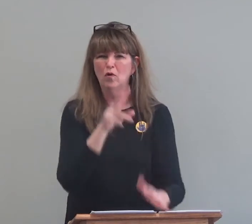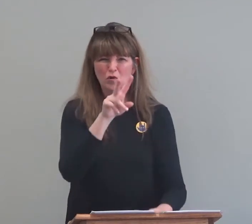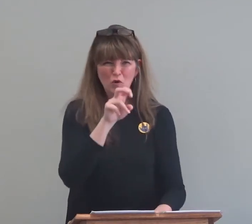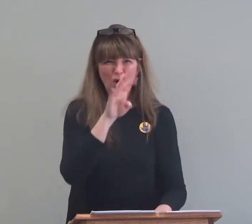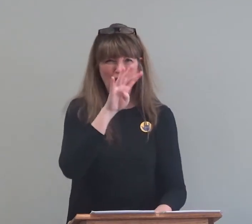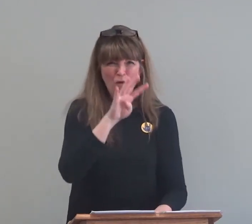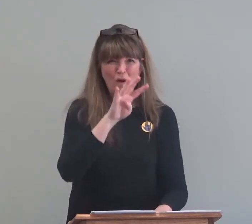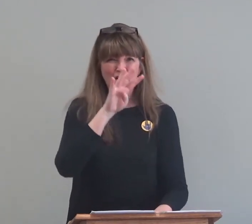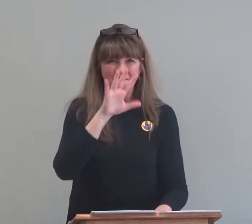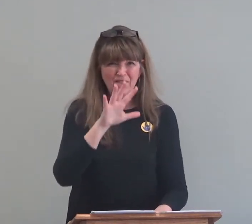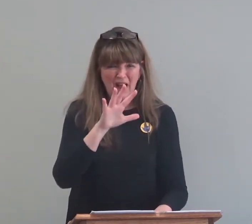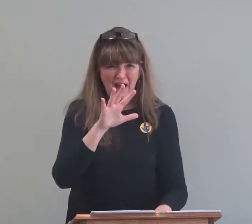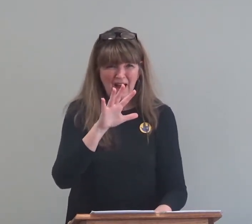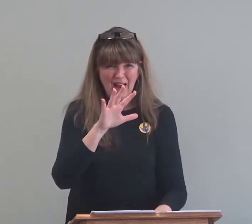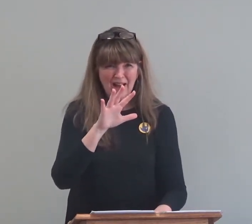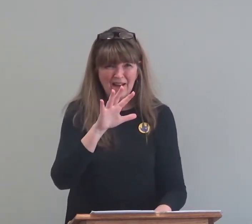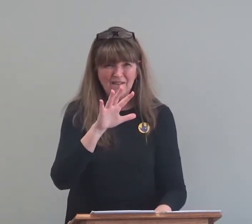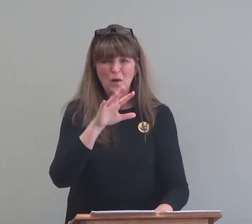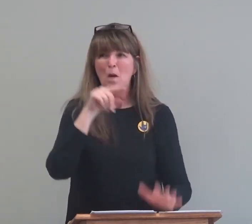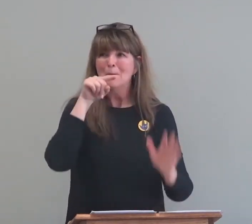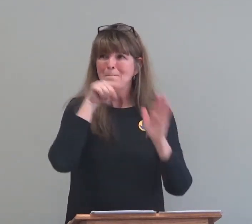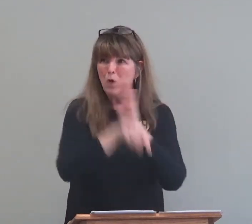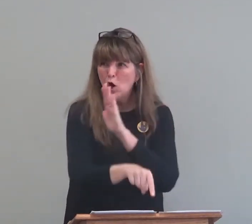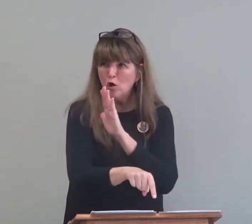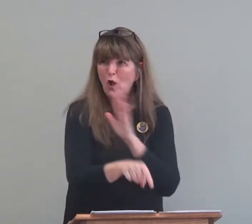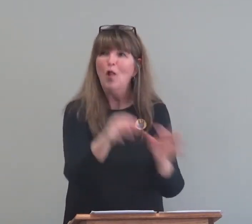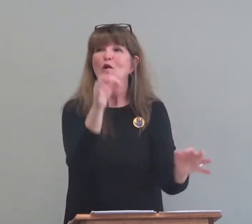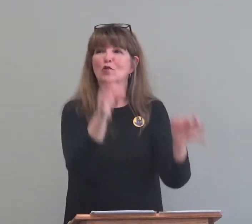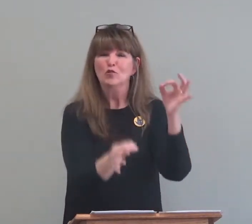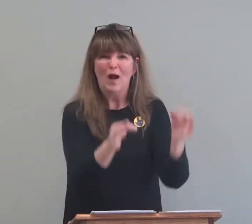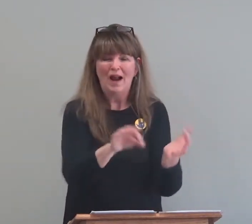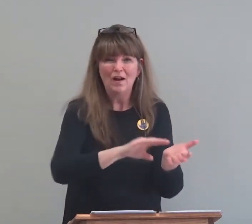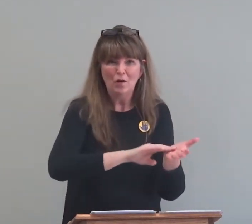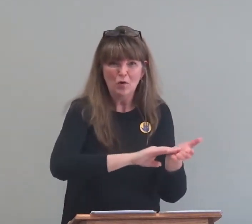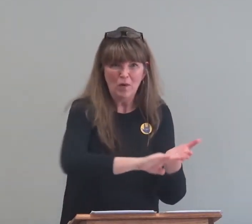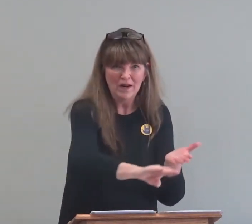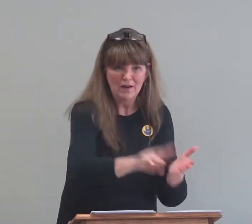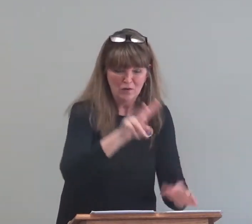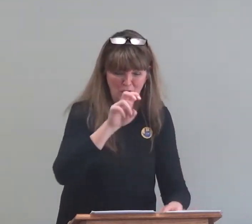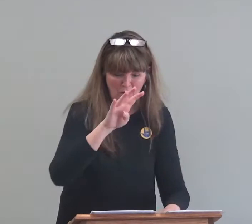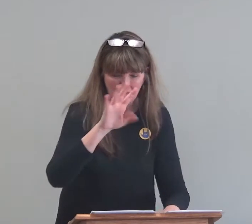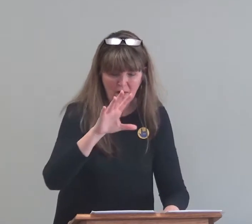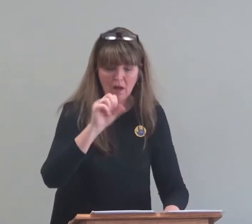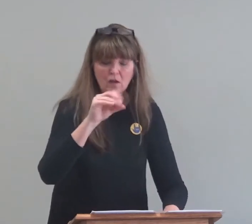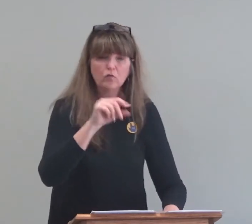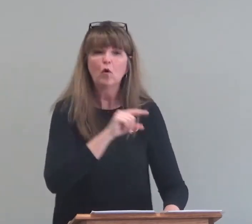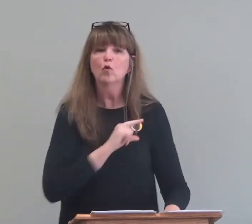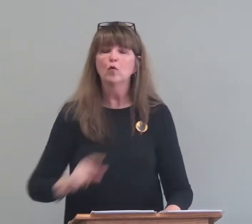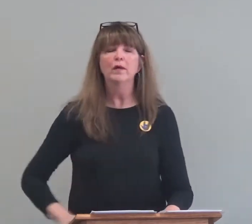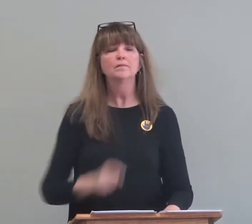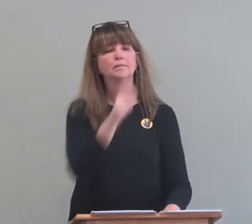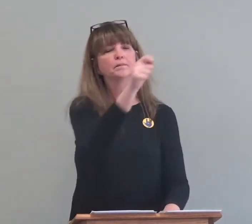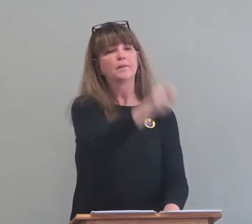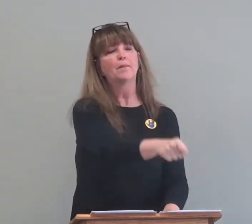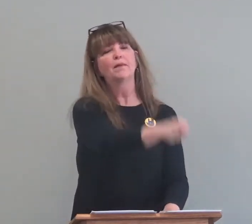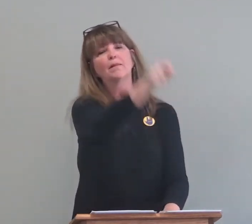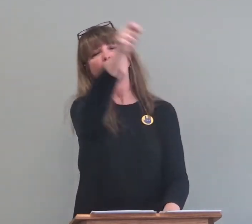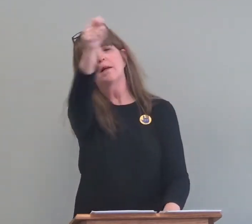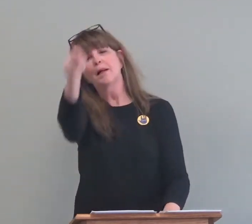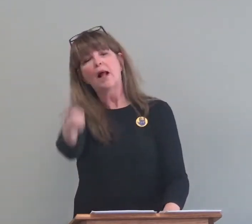He knew how to present all the evidence he needed to get those 245 murderers acquitted. So